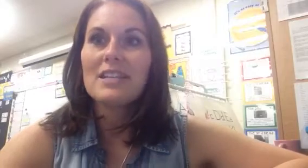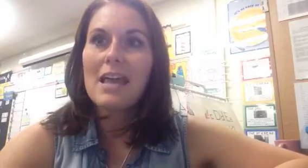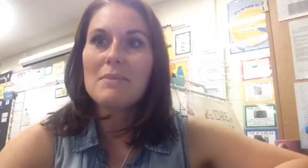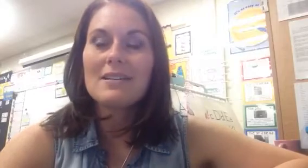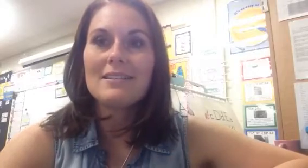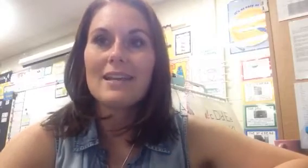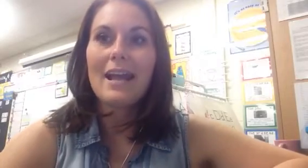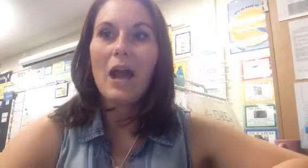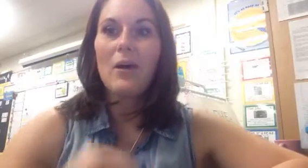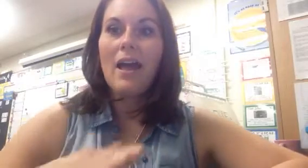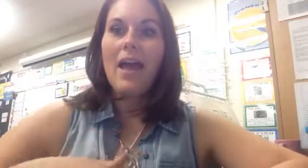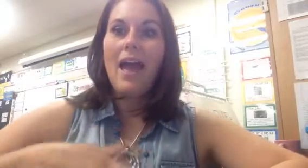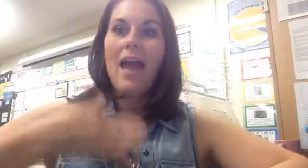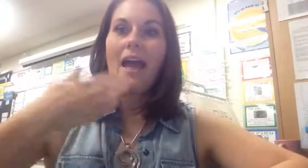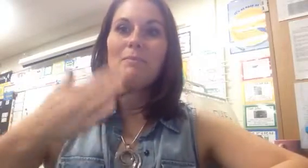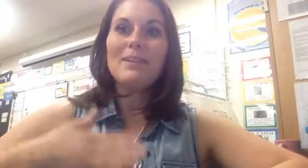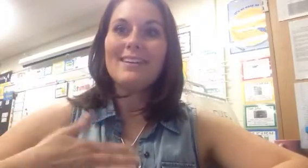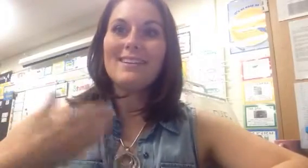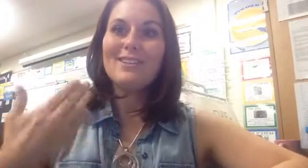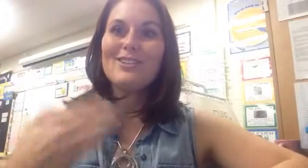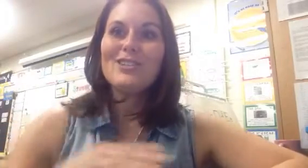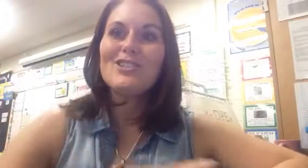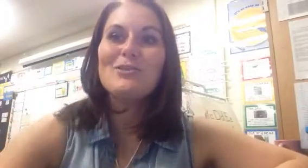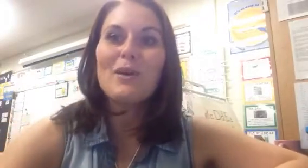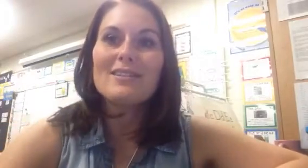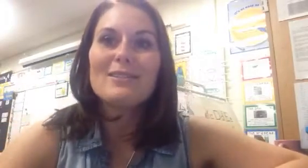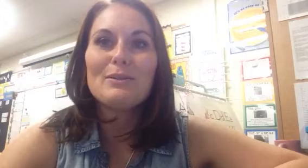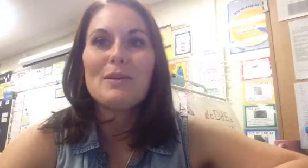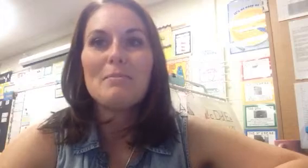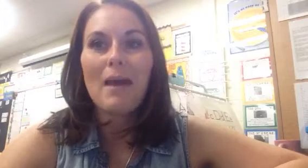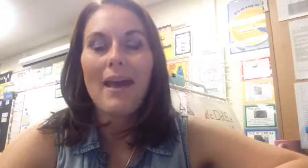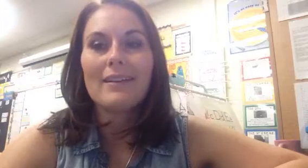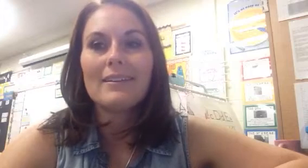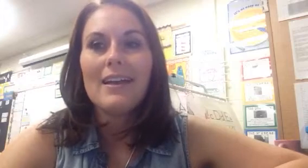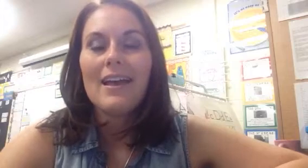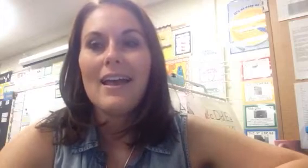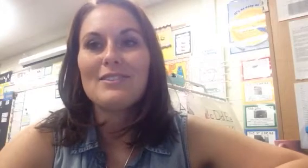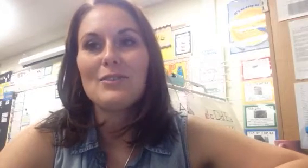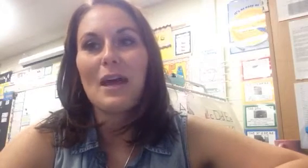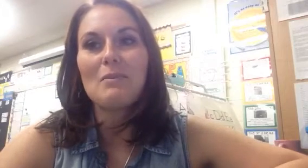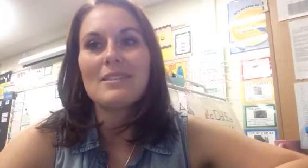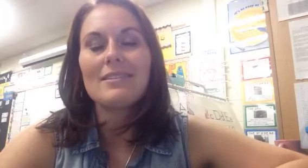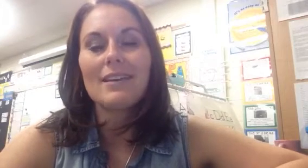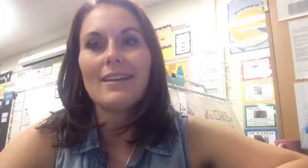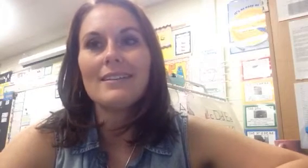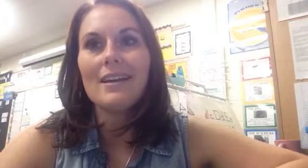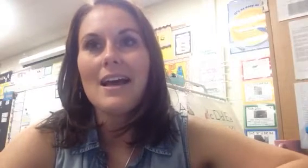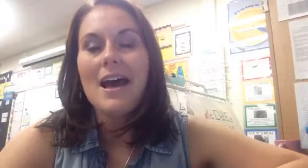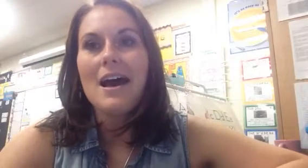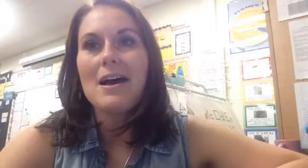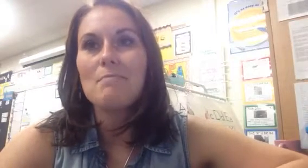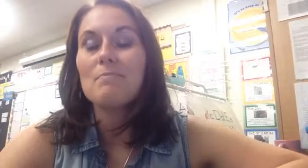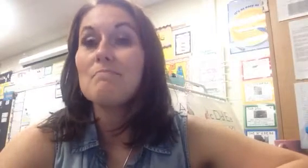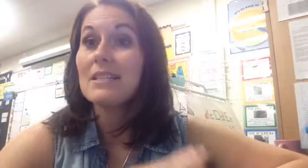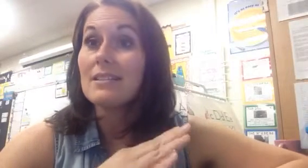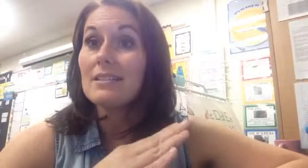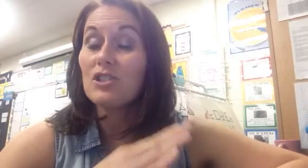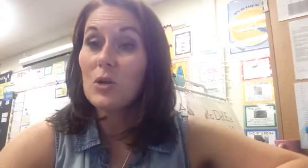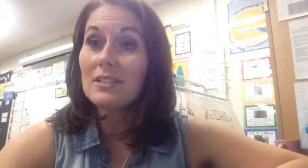came in and said how happy she was to be back, and so that was exciting. Mrs. Jones'